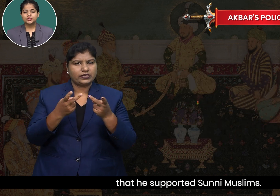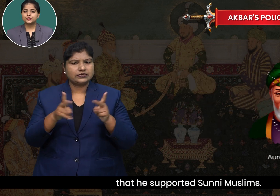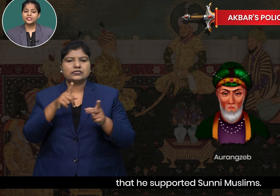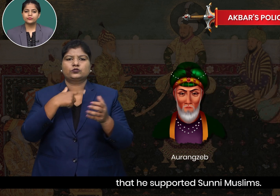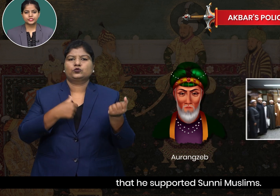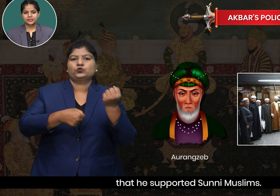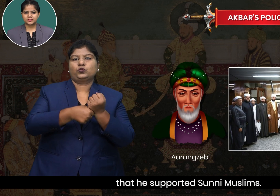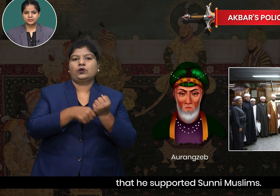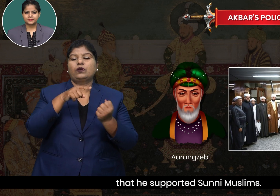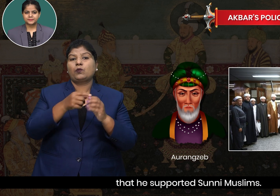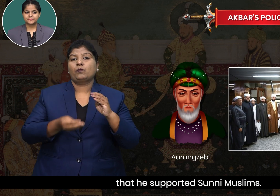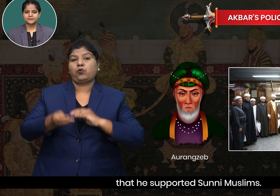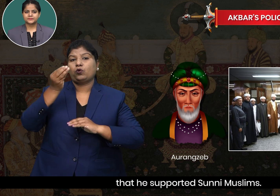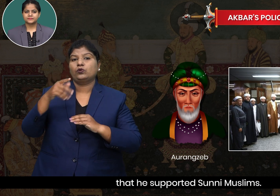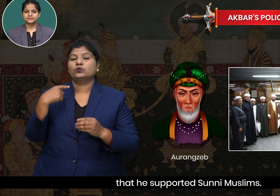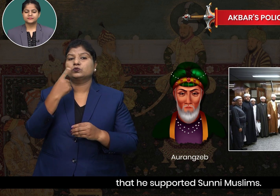supported Sunni Muslims.